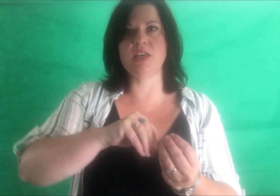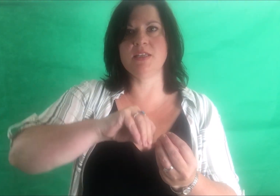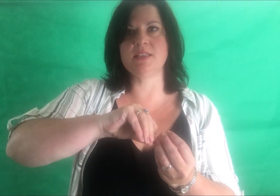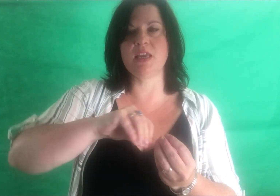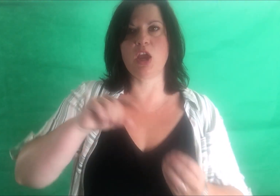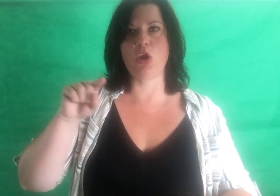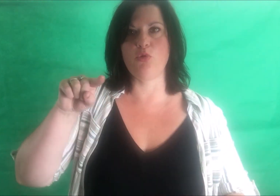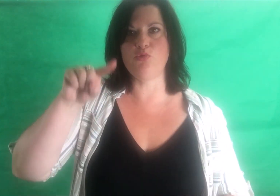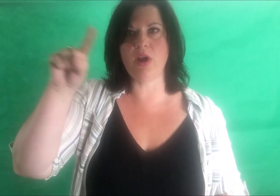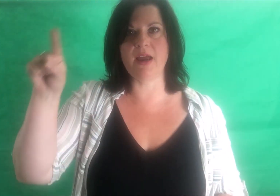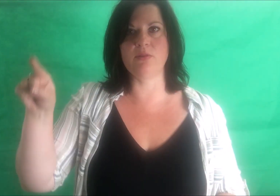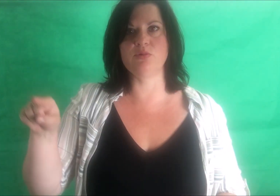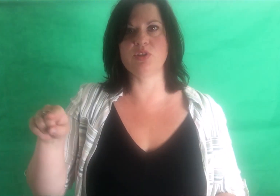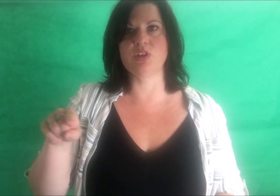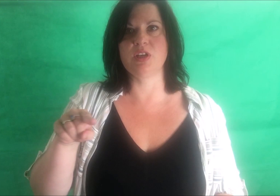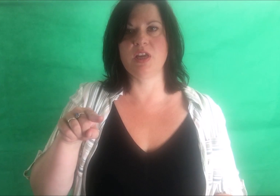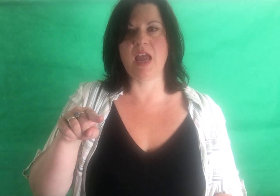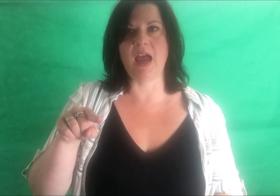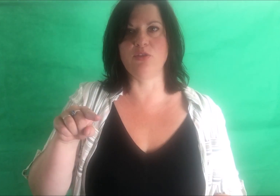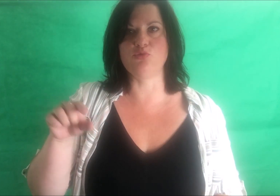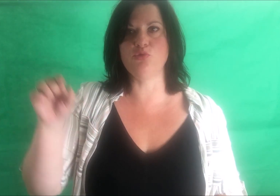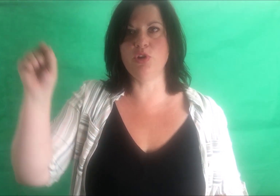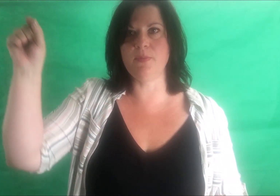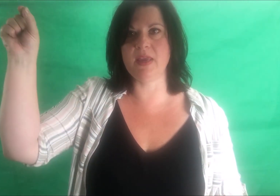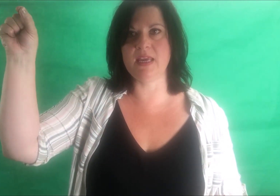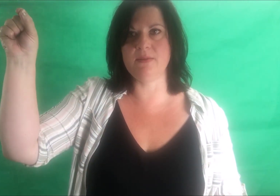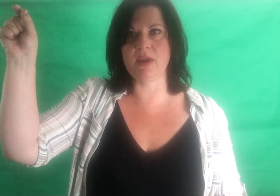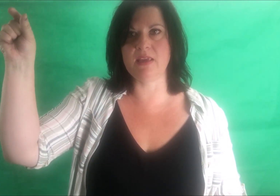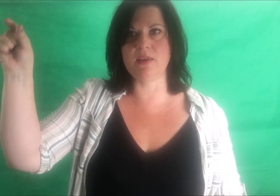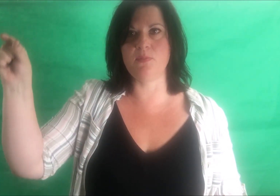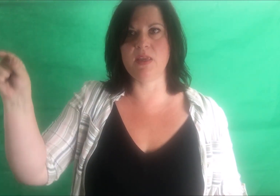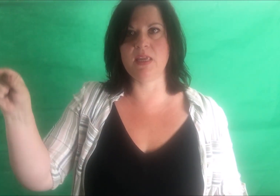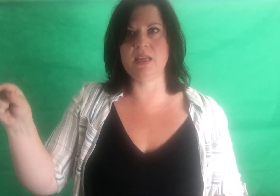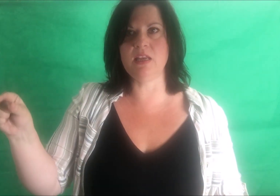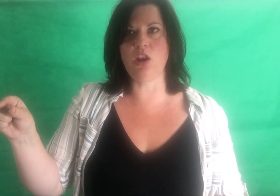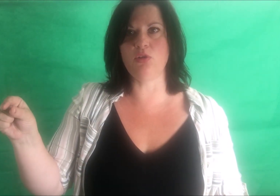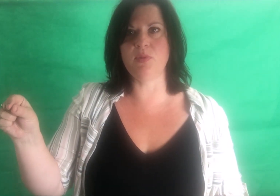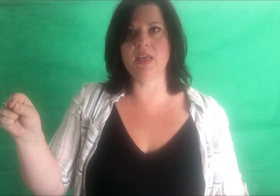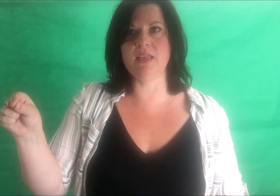radishes round, and runner bean, make your bean, your long bean.